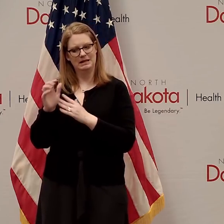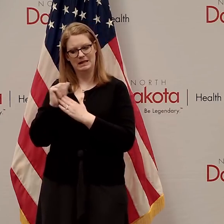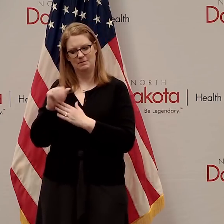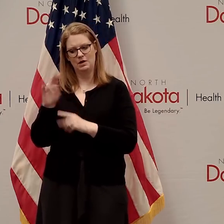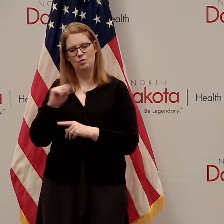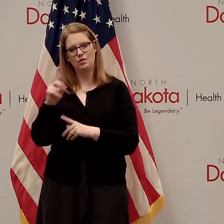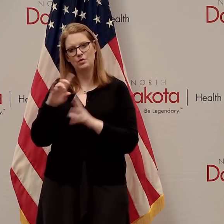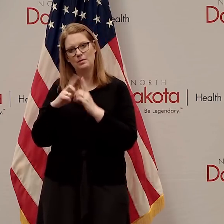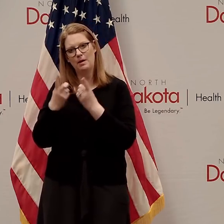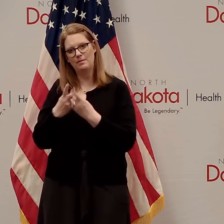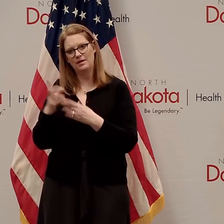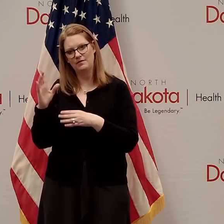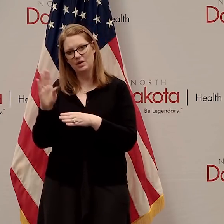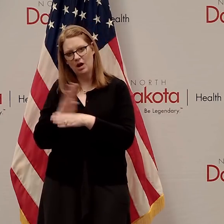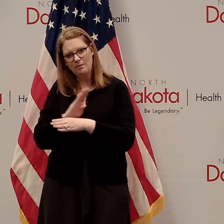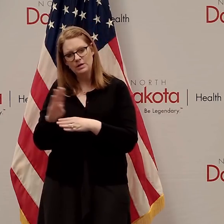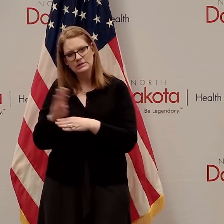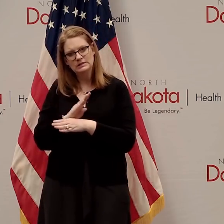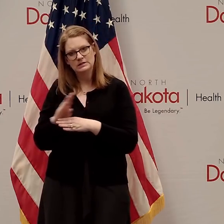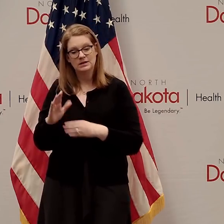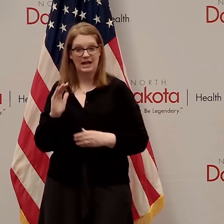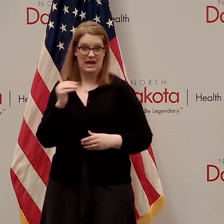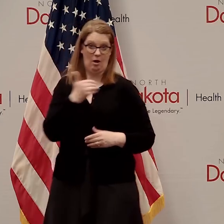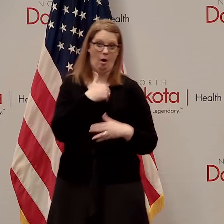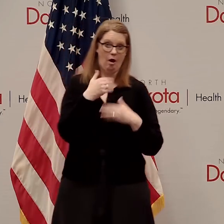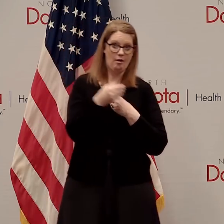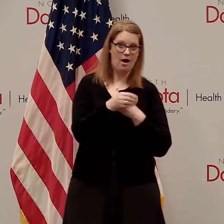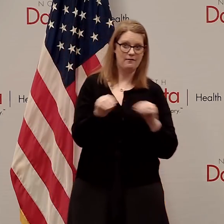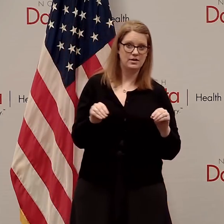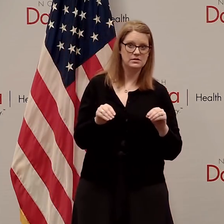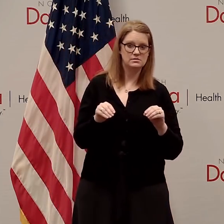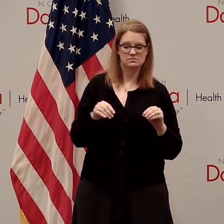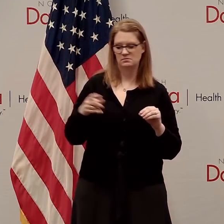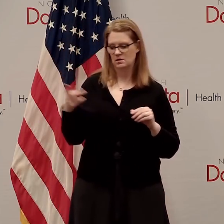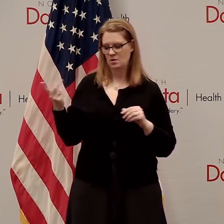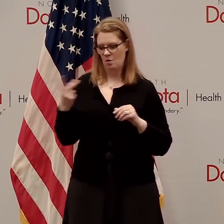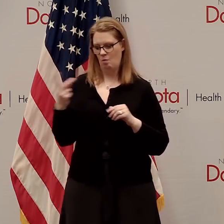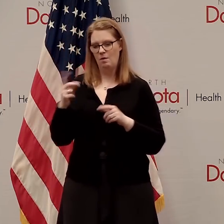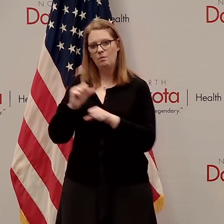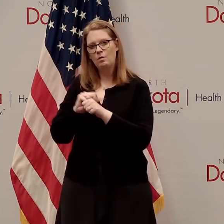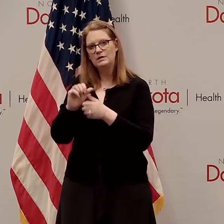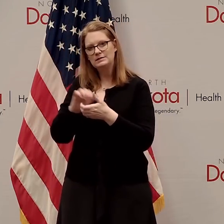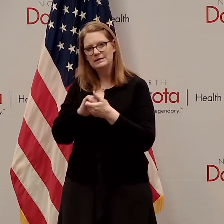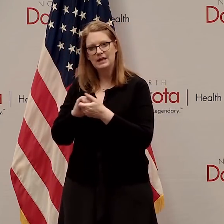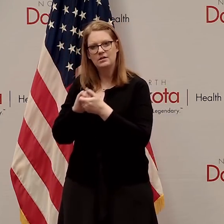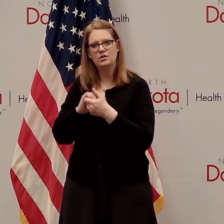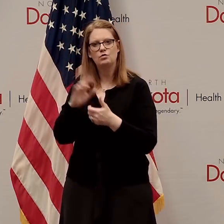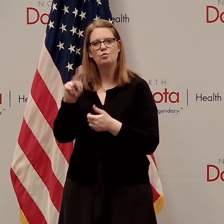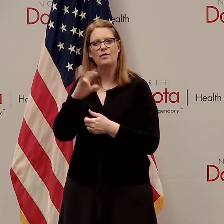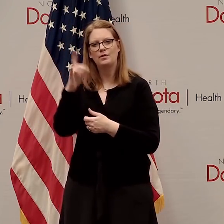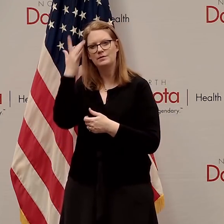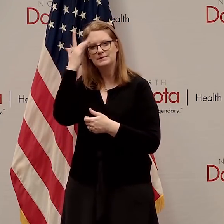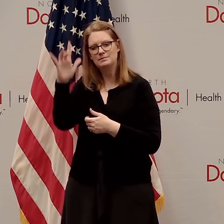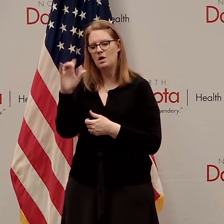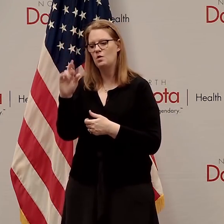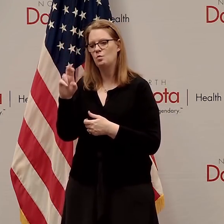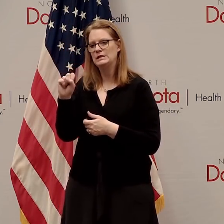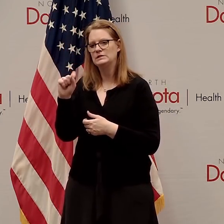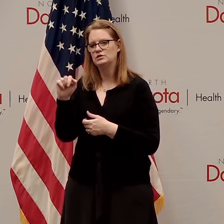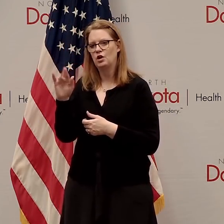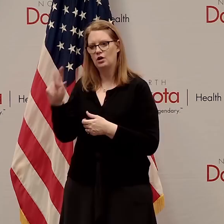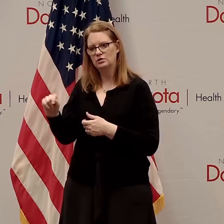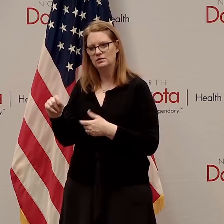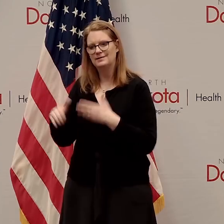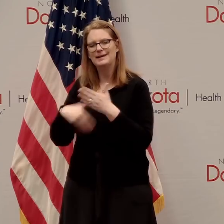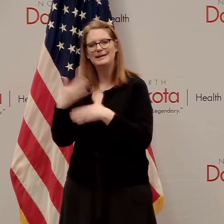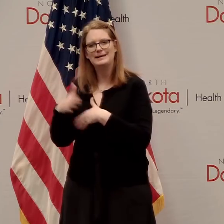North Dakota Department of Commerce, and our office will be leading the efforts on what we're calling North Dakota Smart Restart. And over the